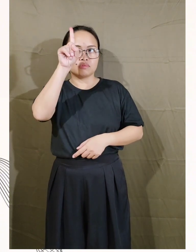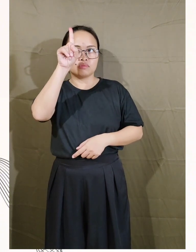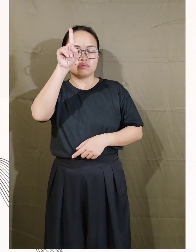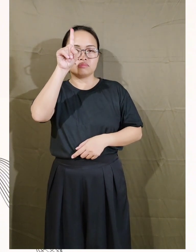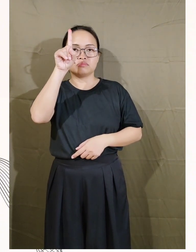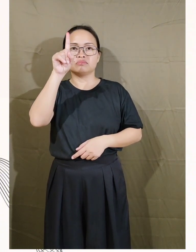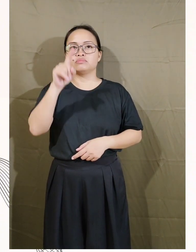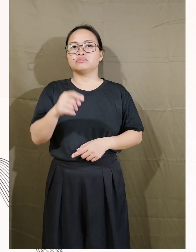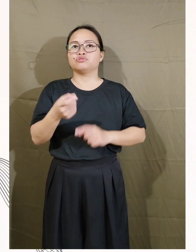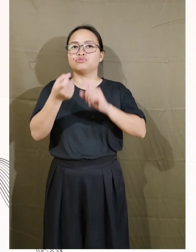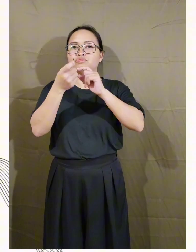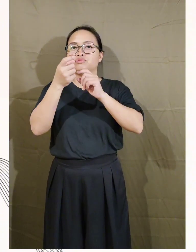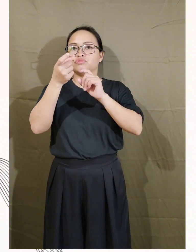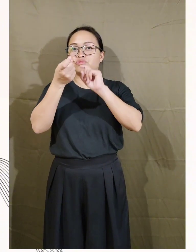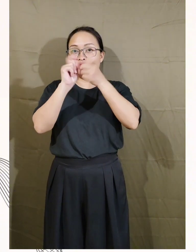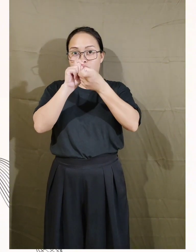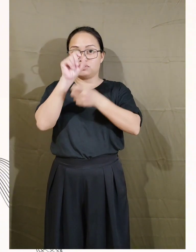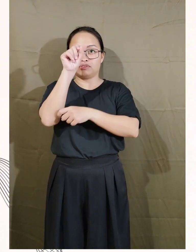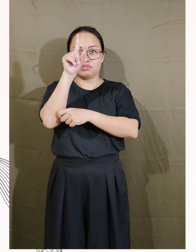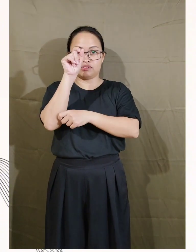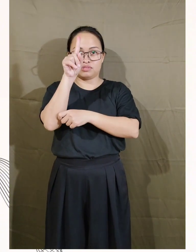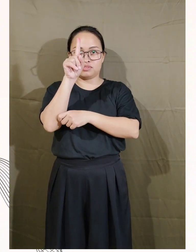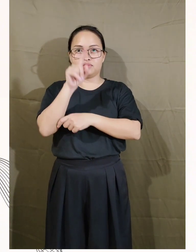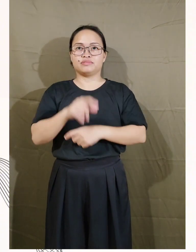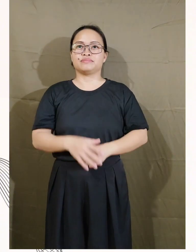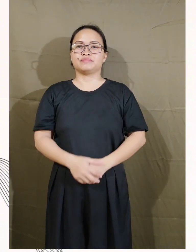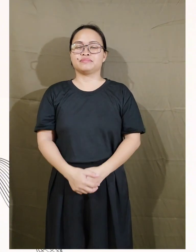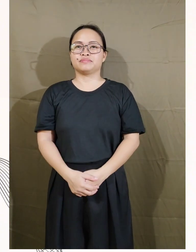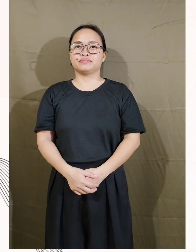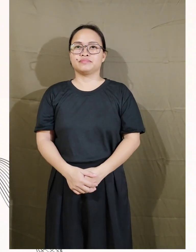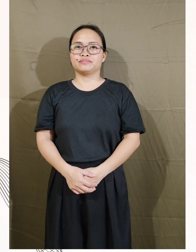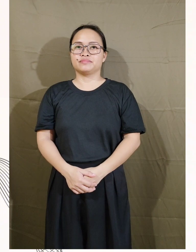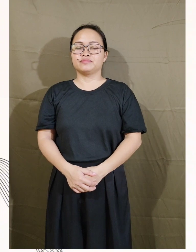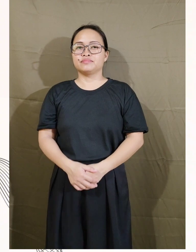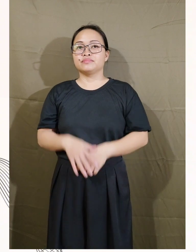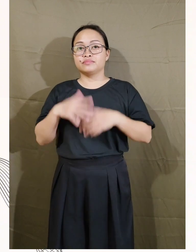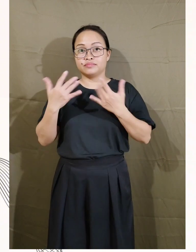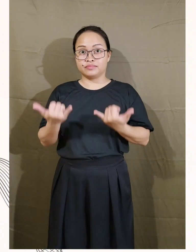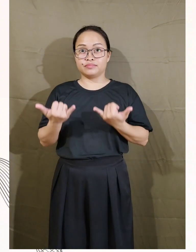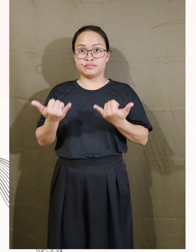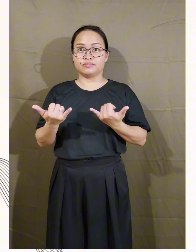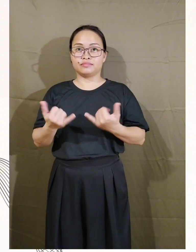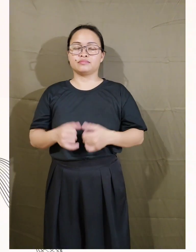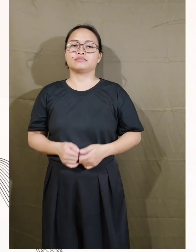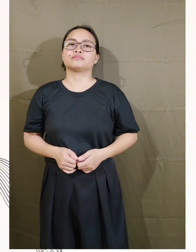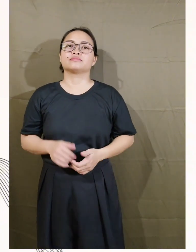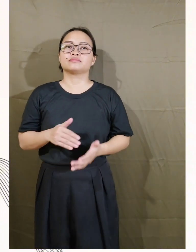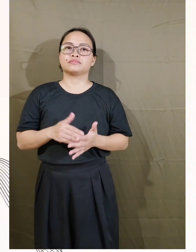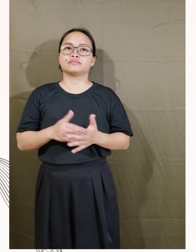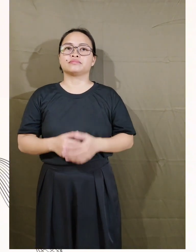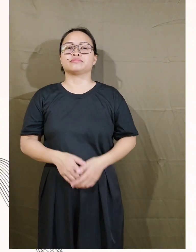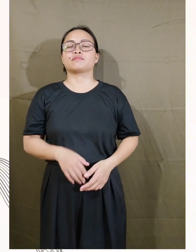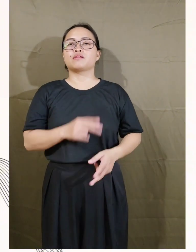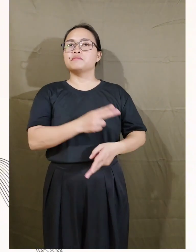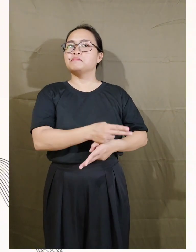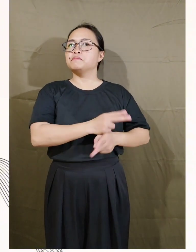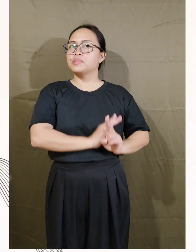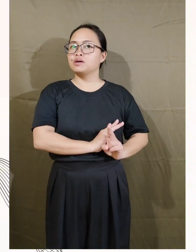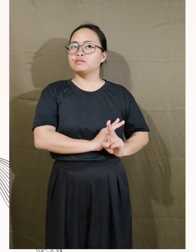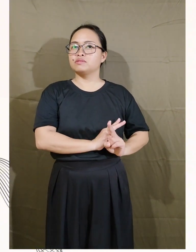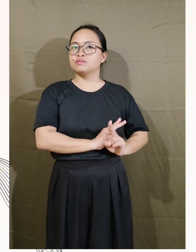place becomes 11. Now I repeat, we need to borrow